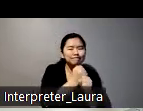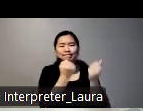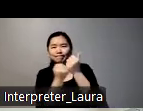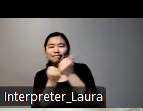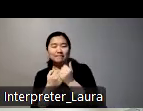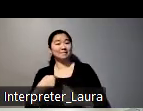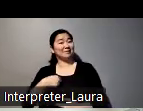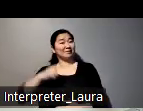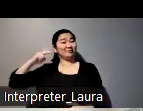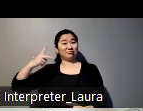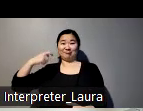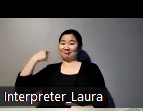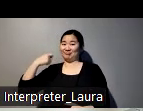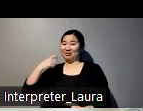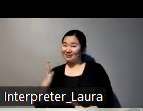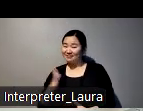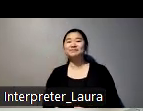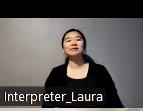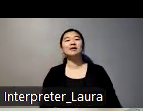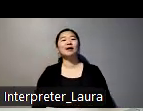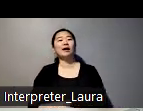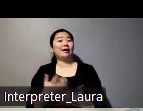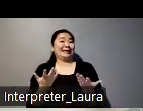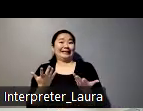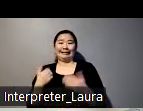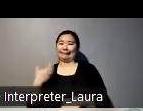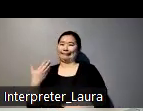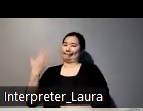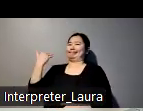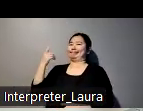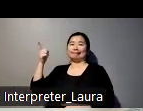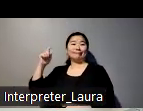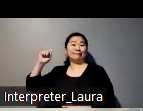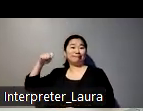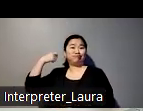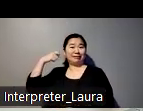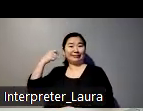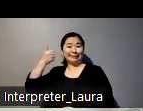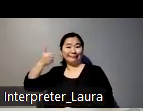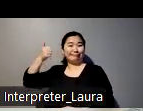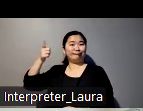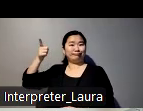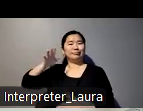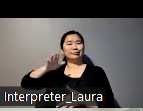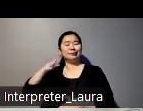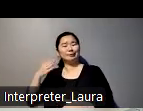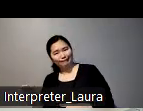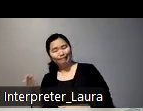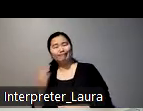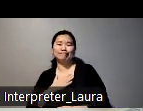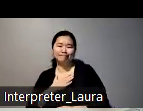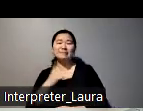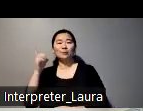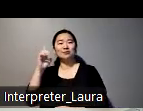Iga, who was former IDA board member, became acting